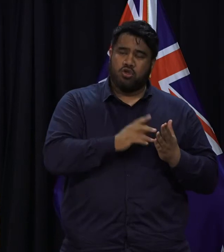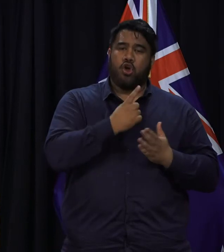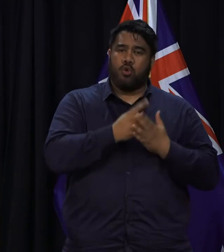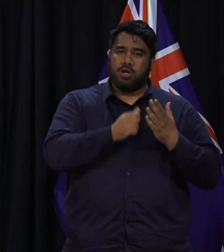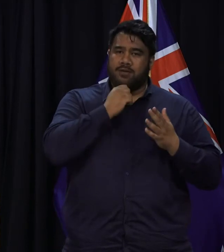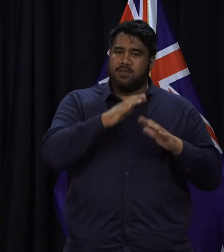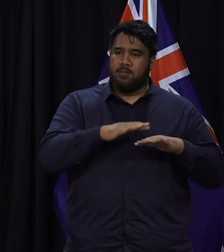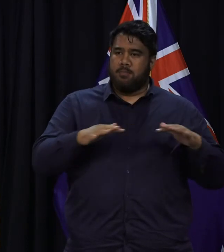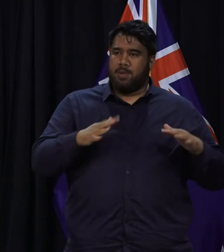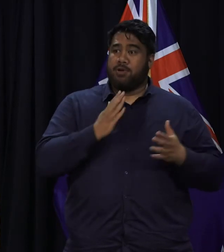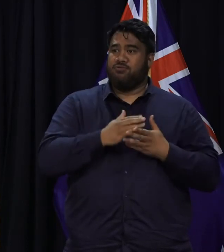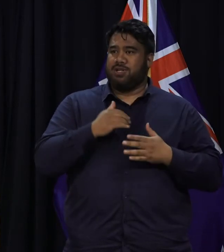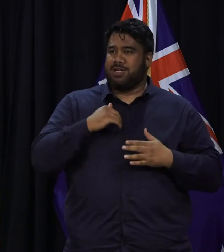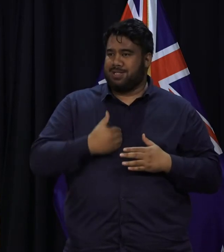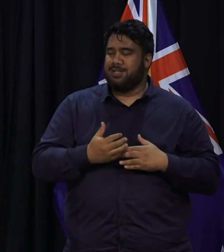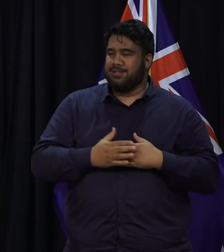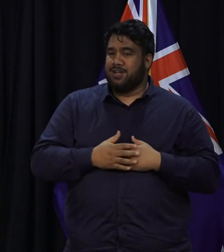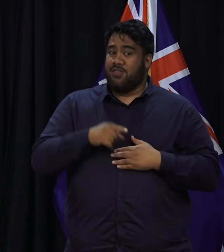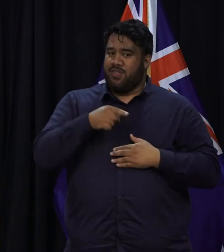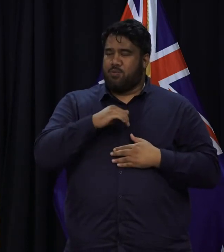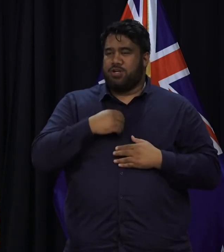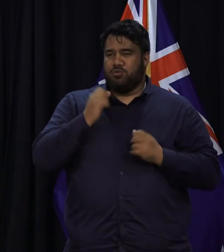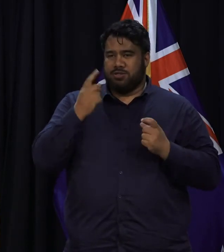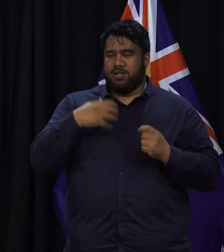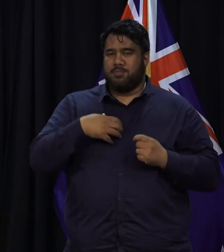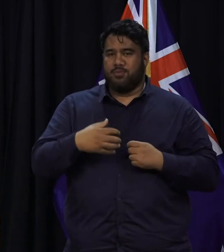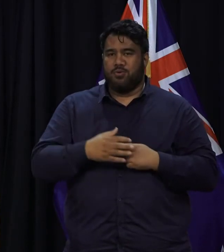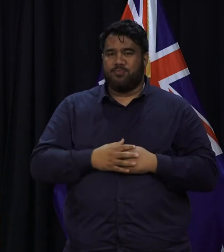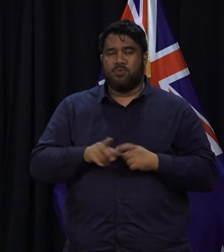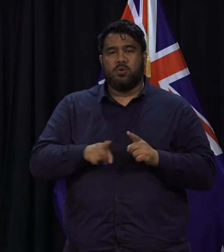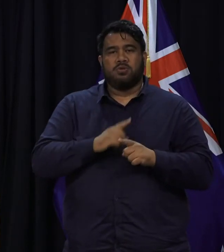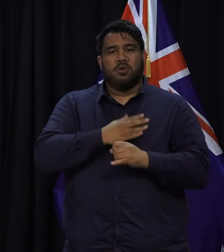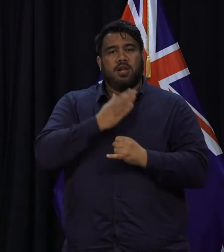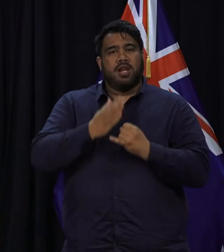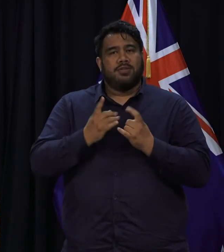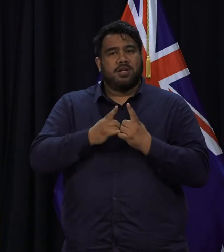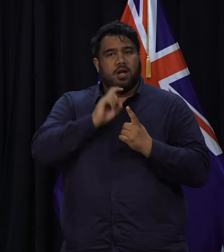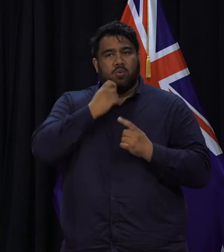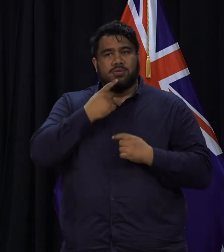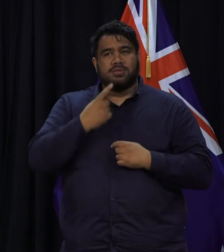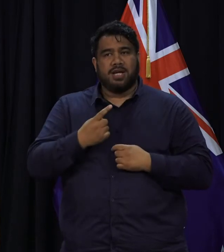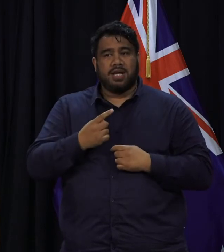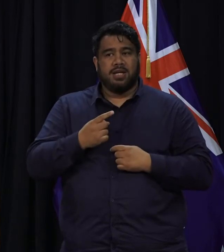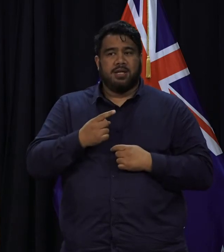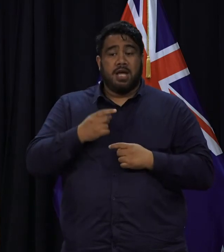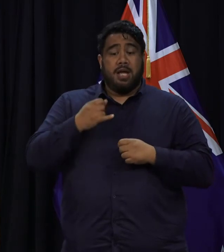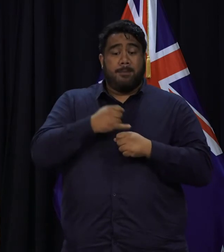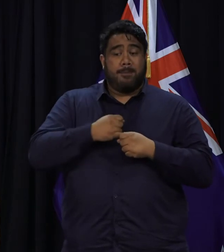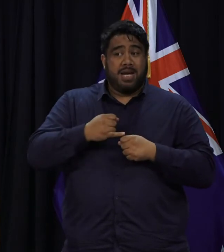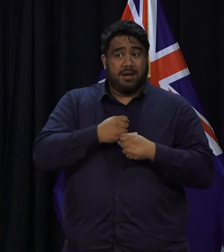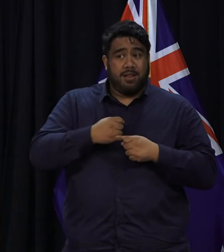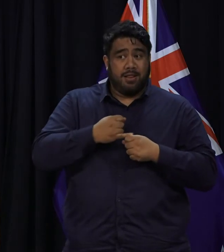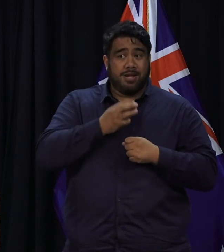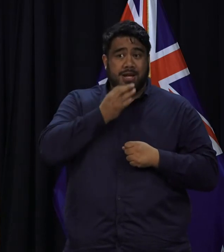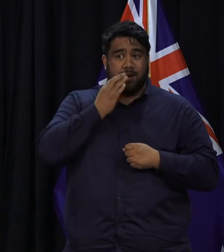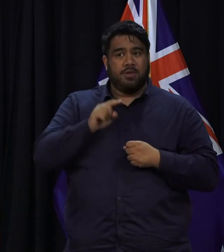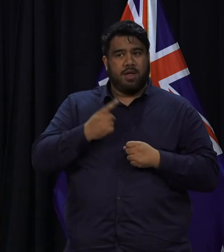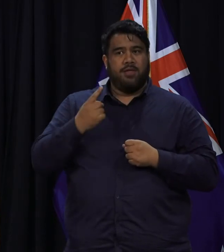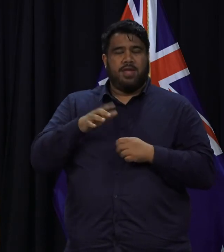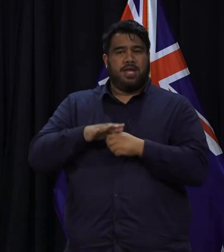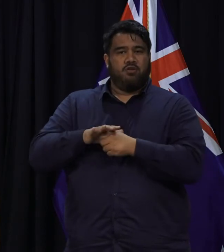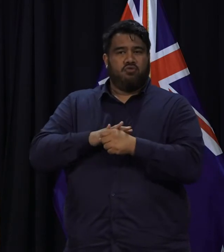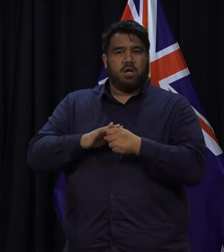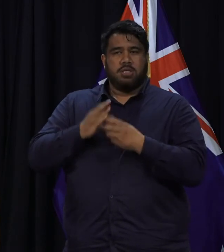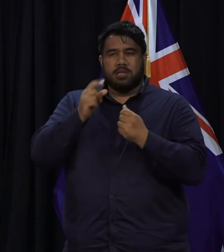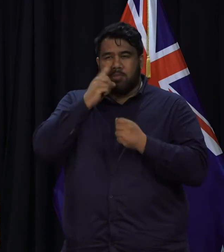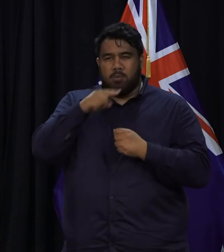public interest is what will need to be well understood. The final thing I'd say is medicinal cannabis is another area where I have heard concern